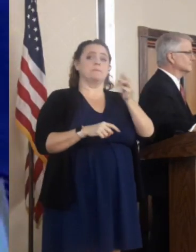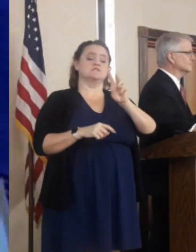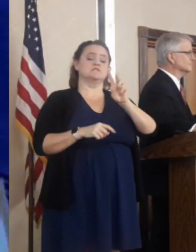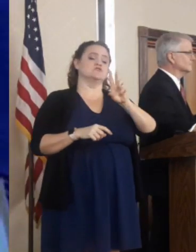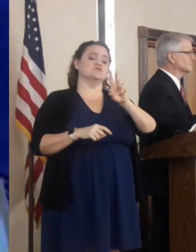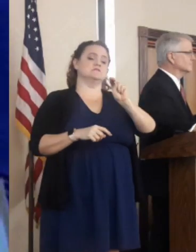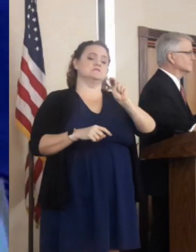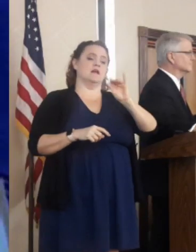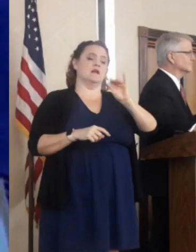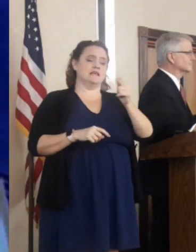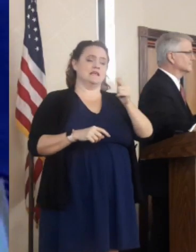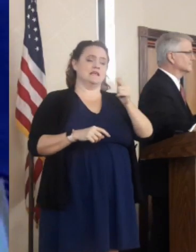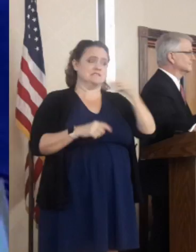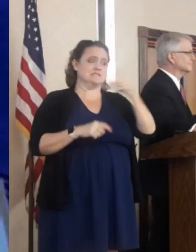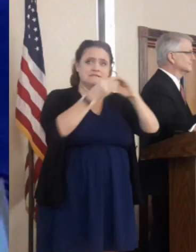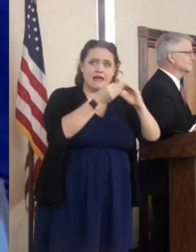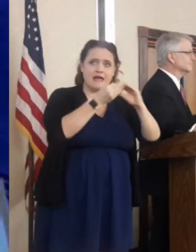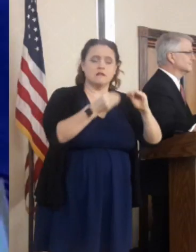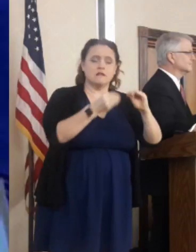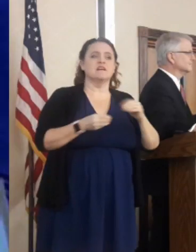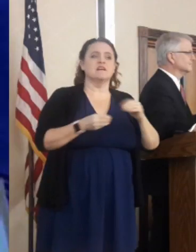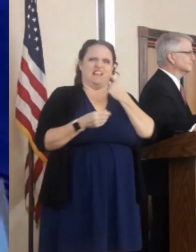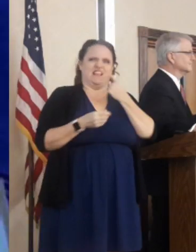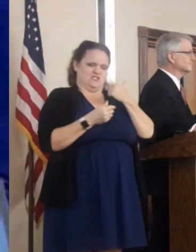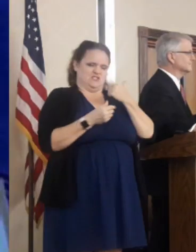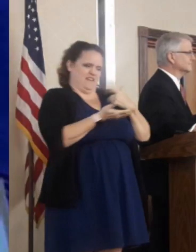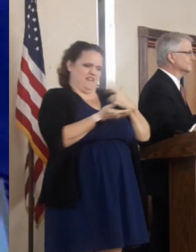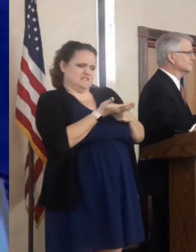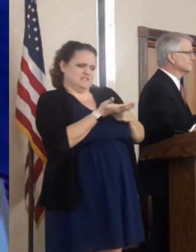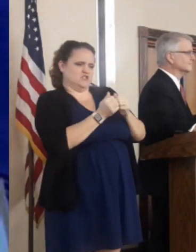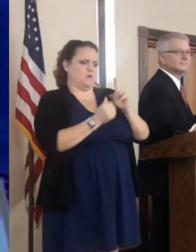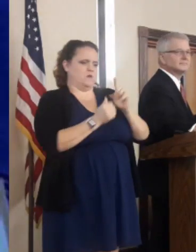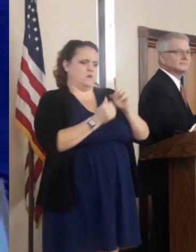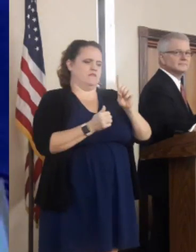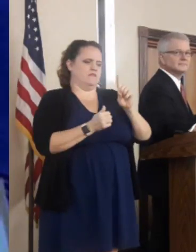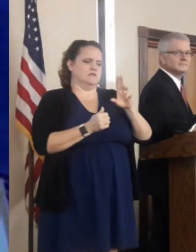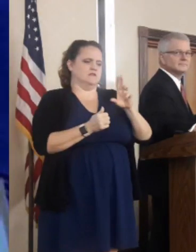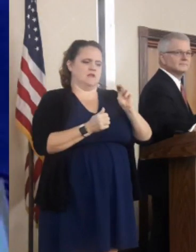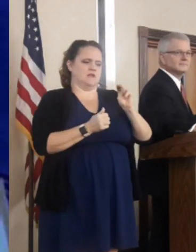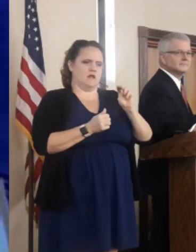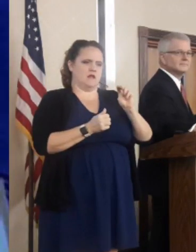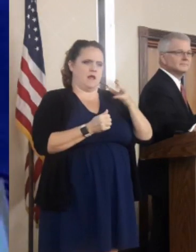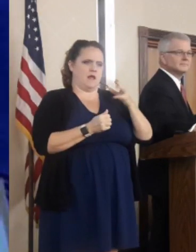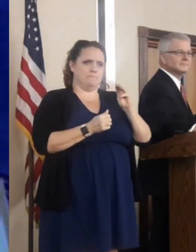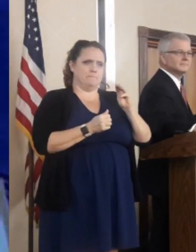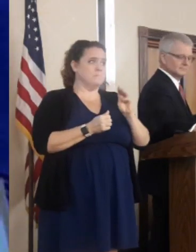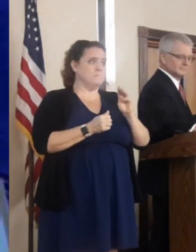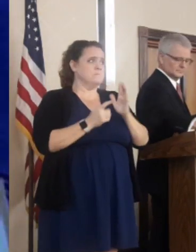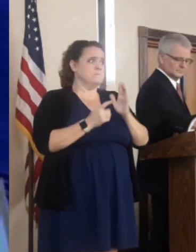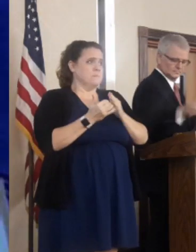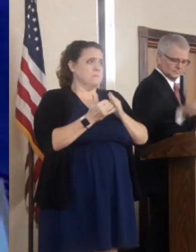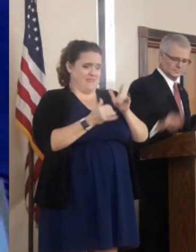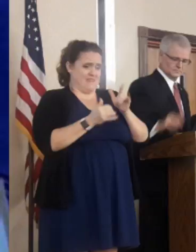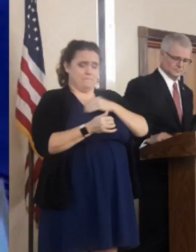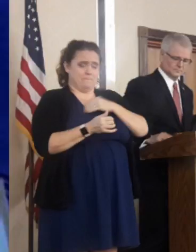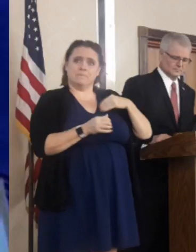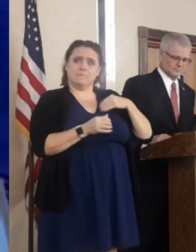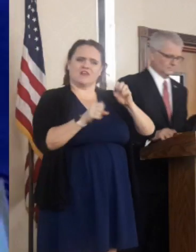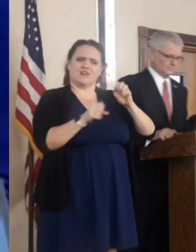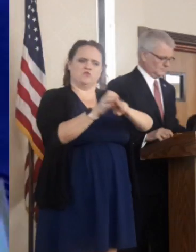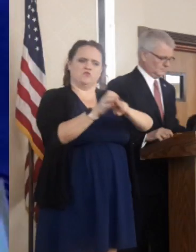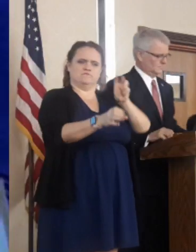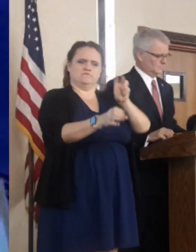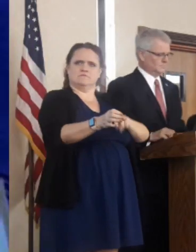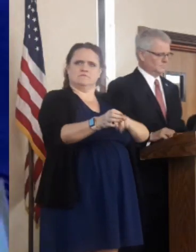Mark Dunn, I think this is best handled by the members simply recusing themselves from any votes that